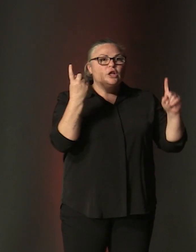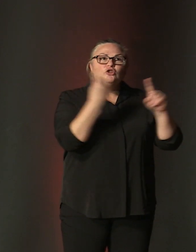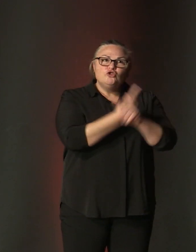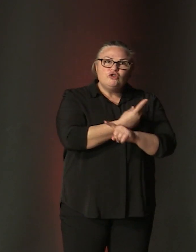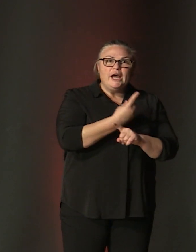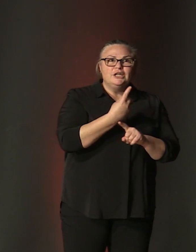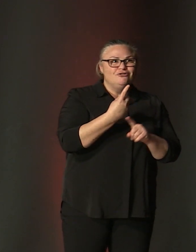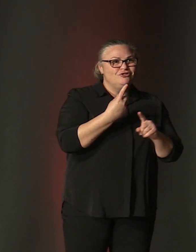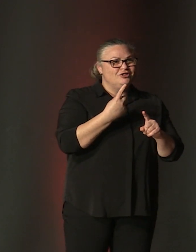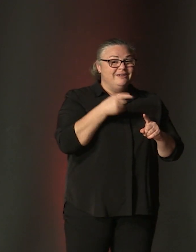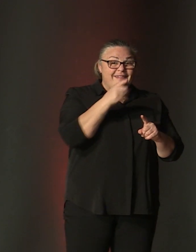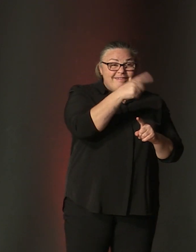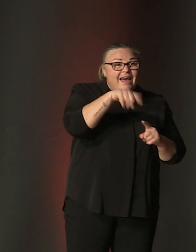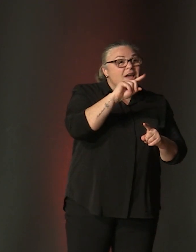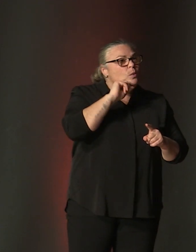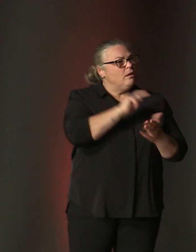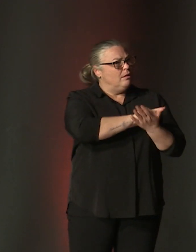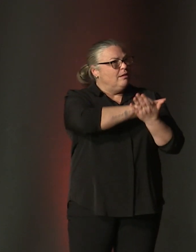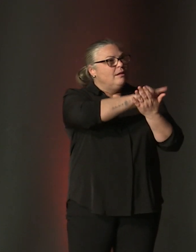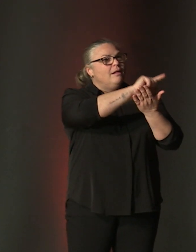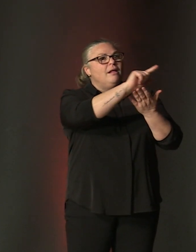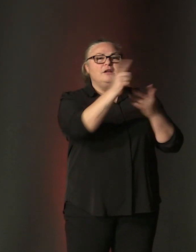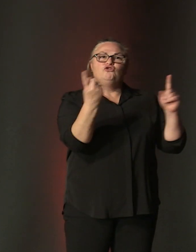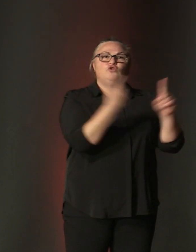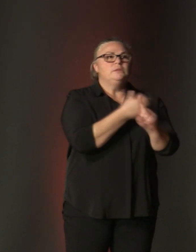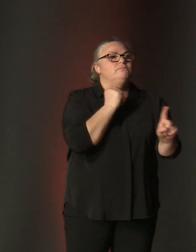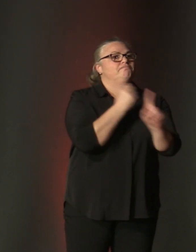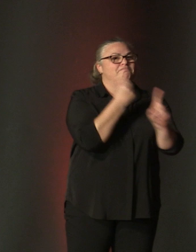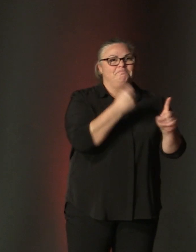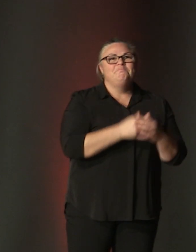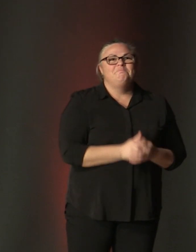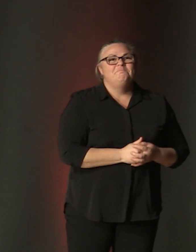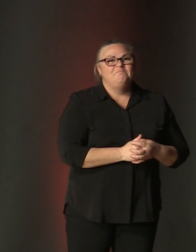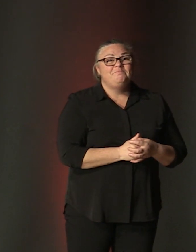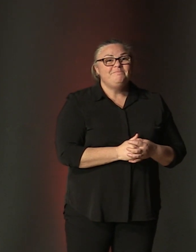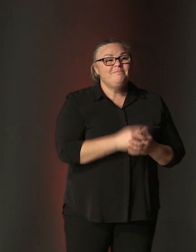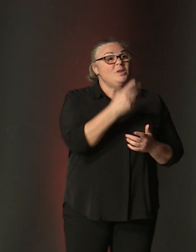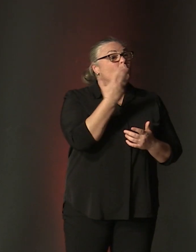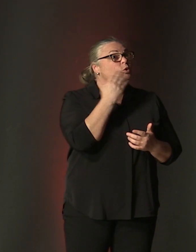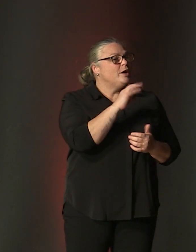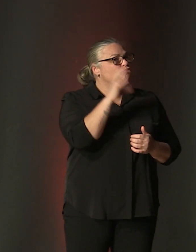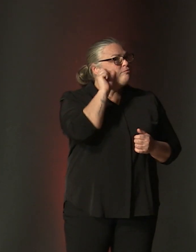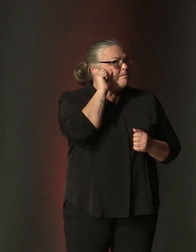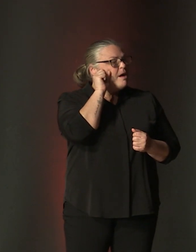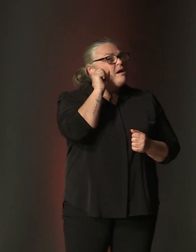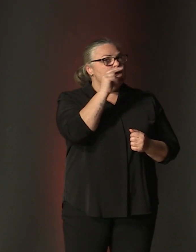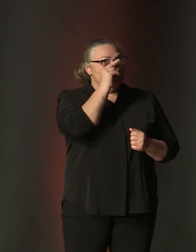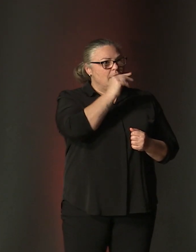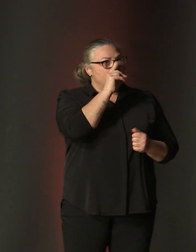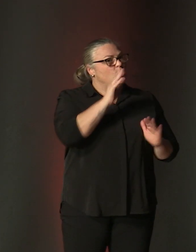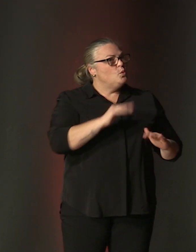have the capacity to make change and make an impact. And when we keep that in mind, we might actually